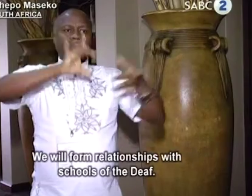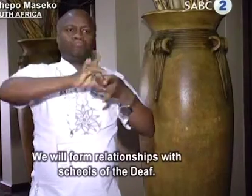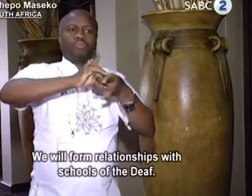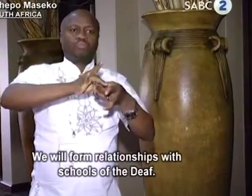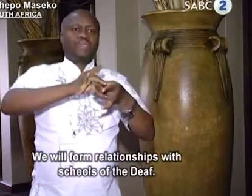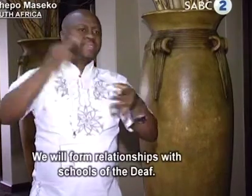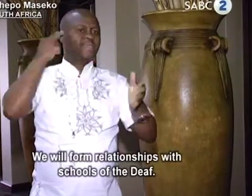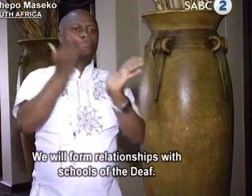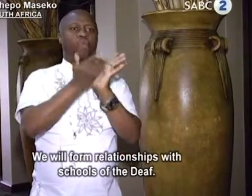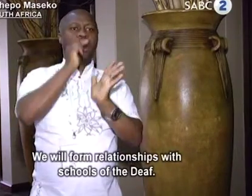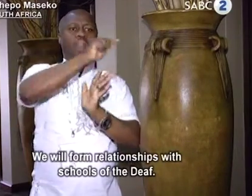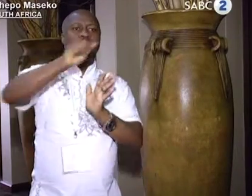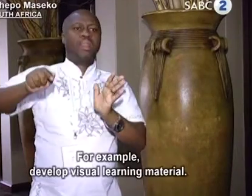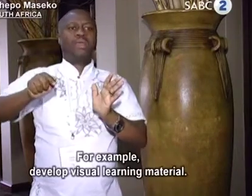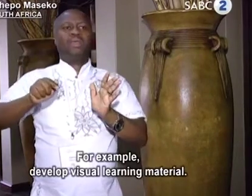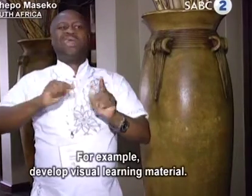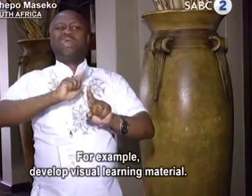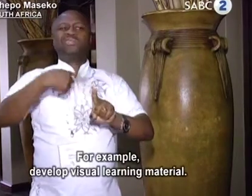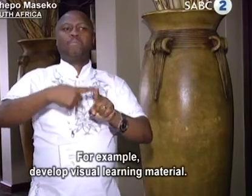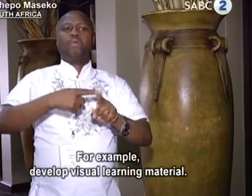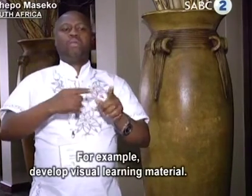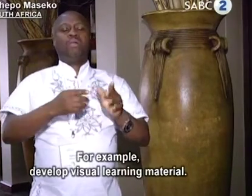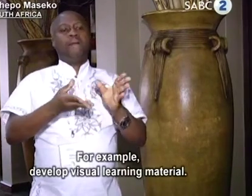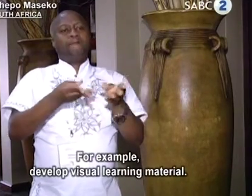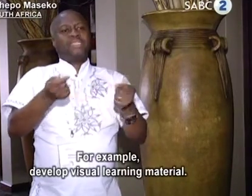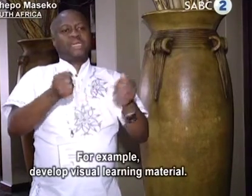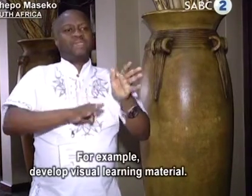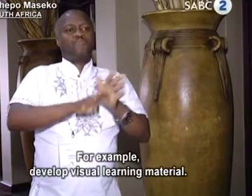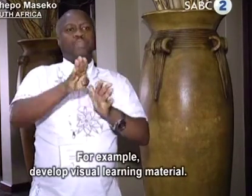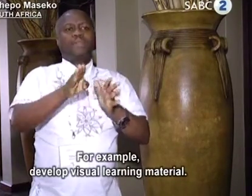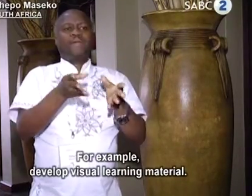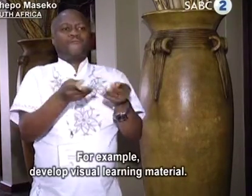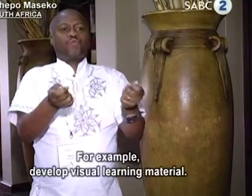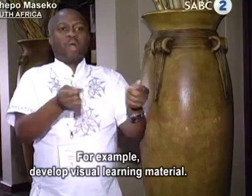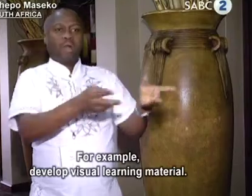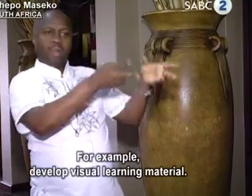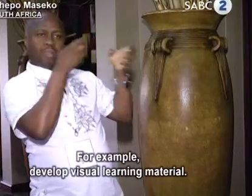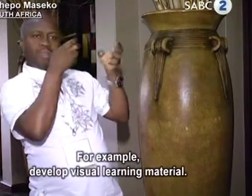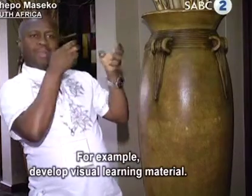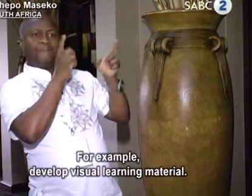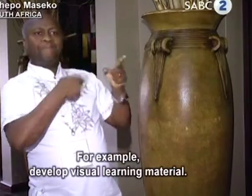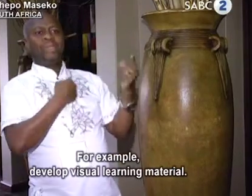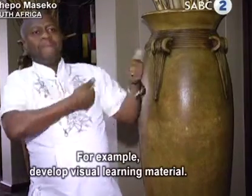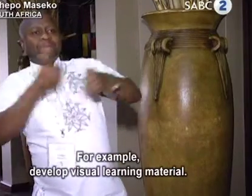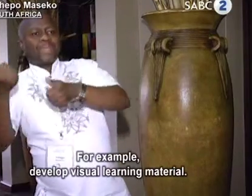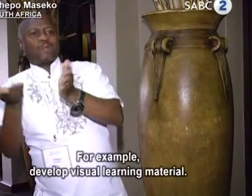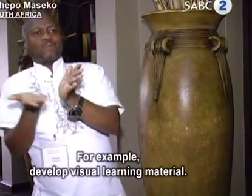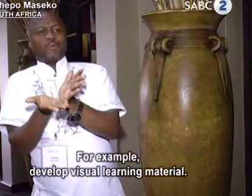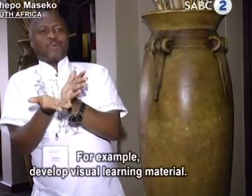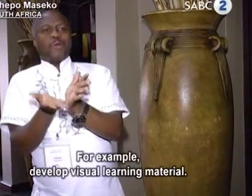will form relationships with schools of the deaf. For example, develop visual learning material.